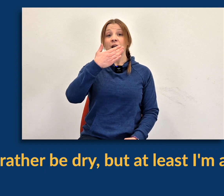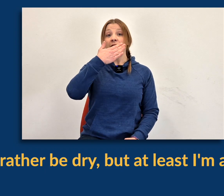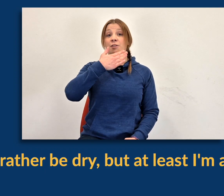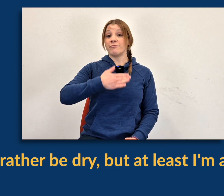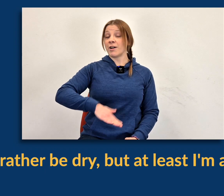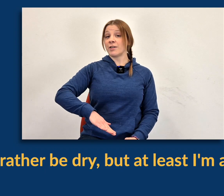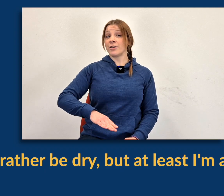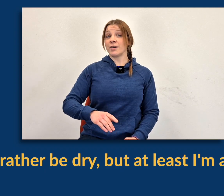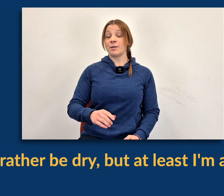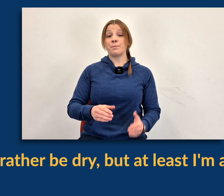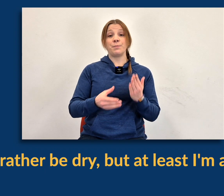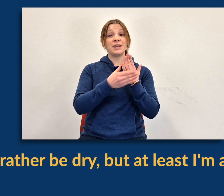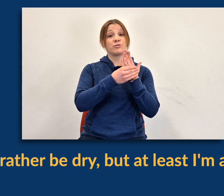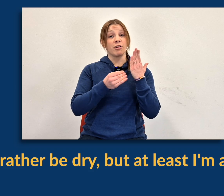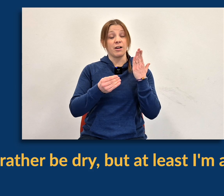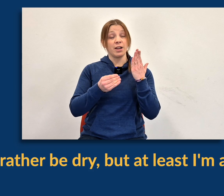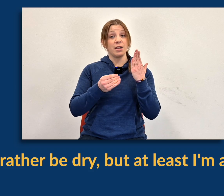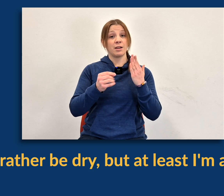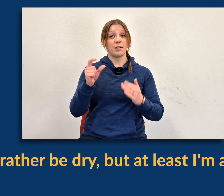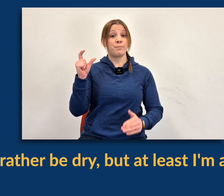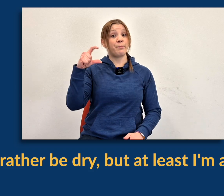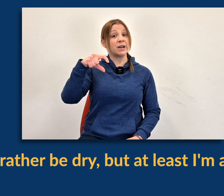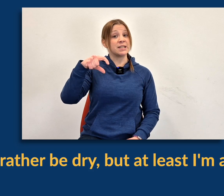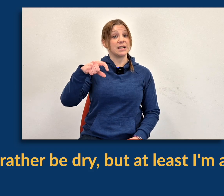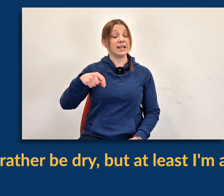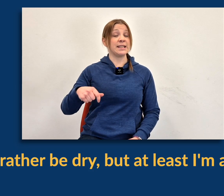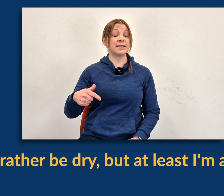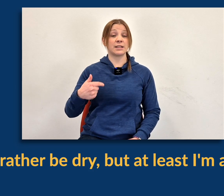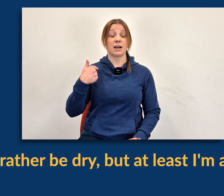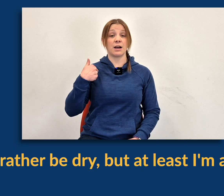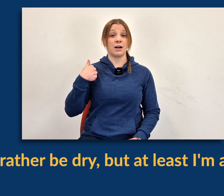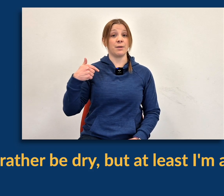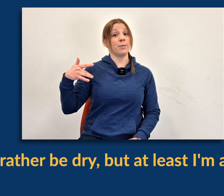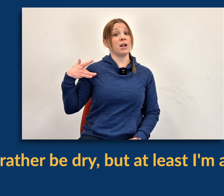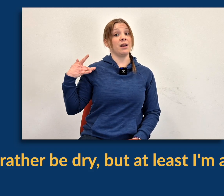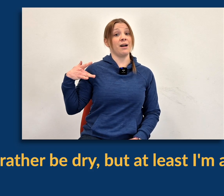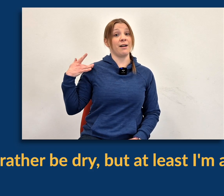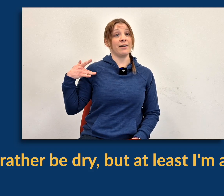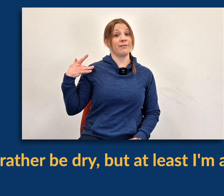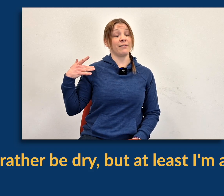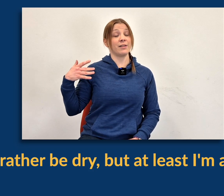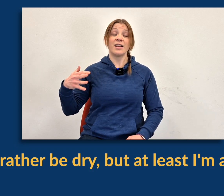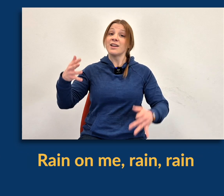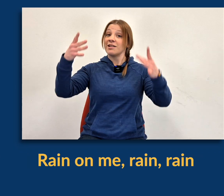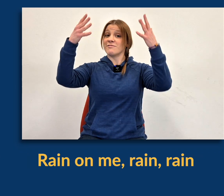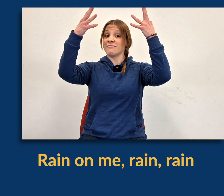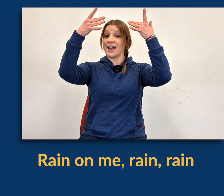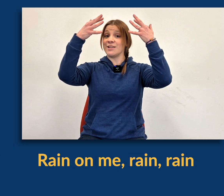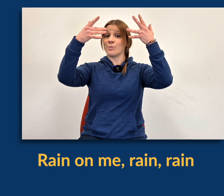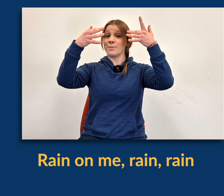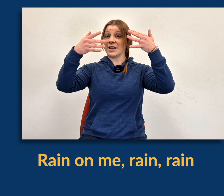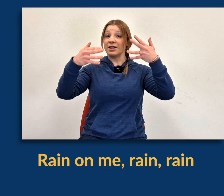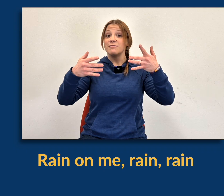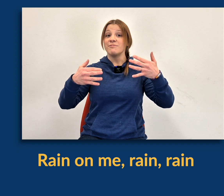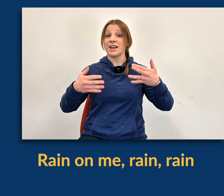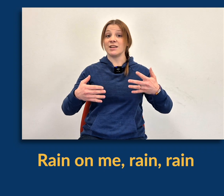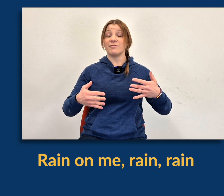I'd rather be dry, but at least I'm alive. Rain on me, rain,